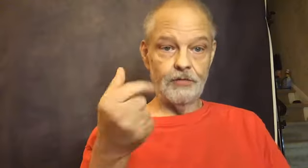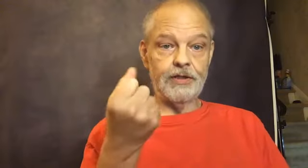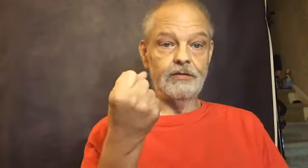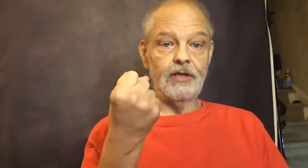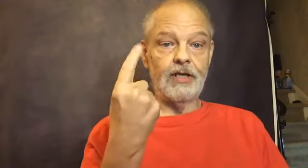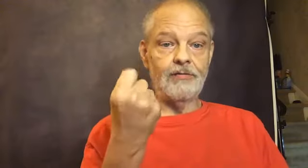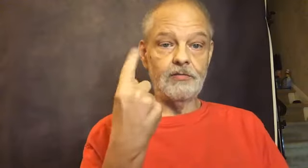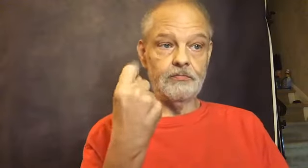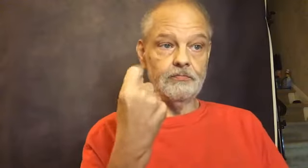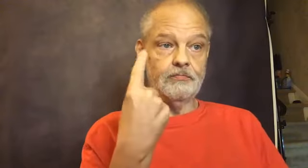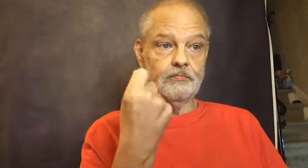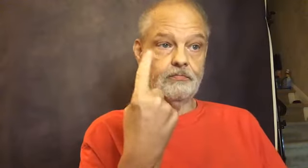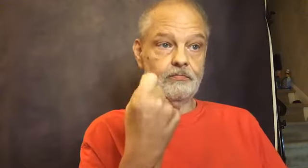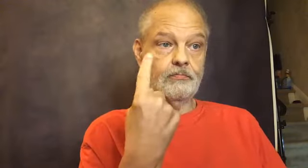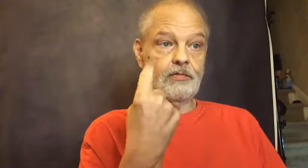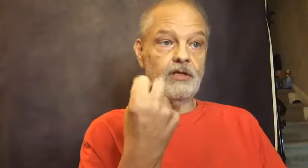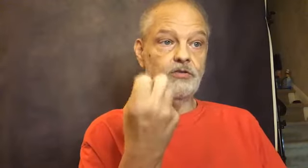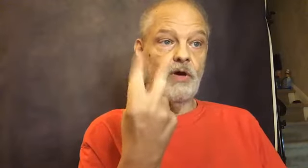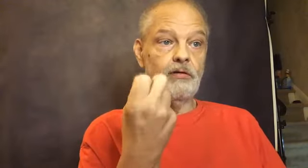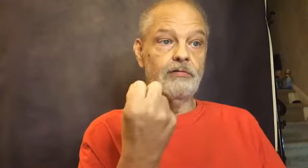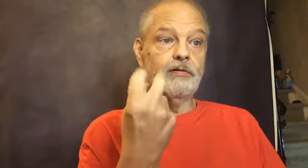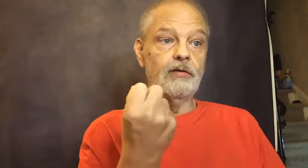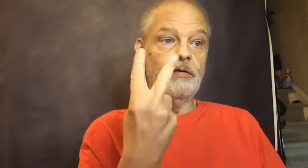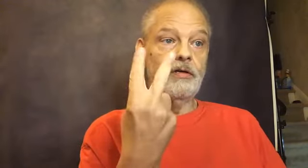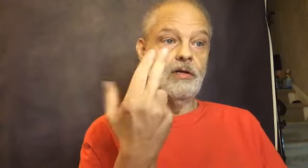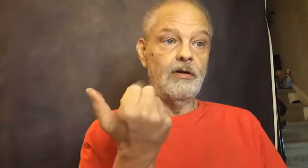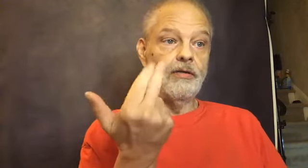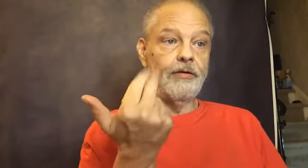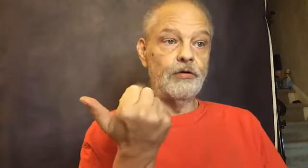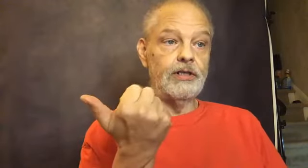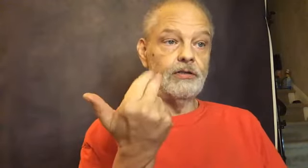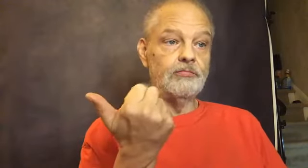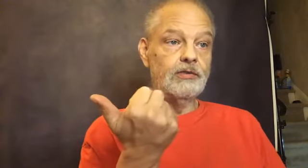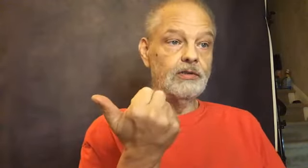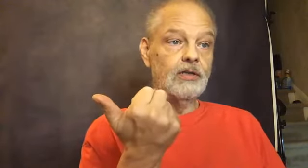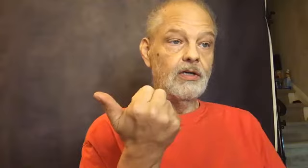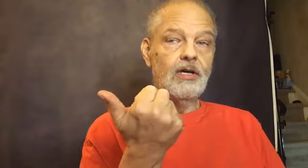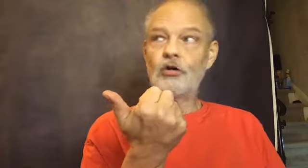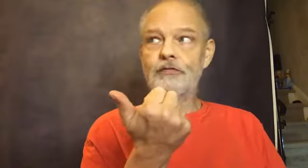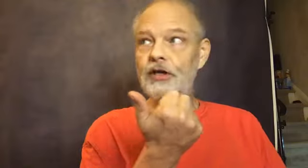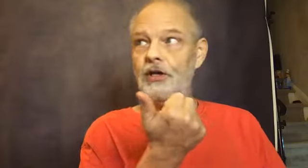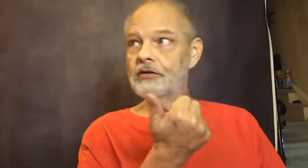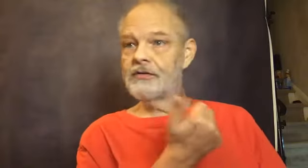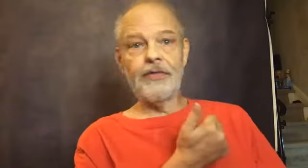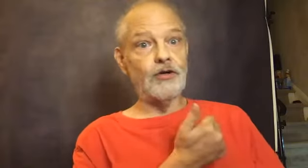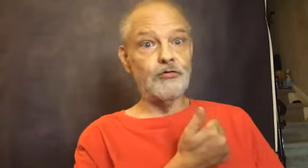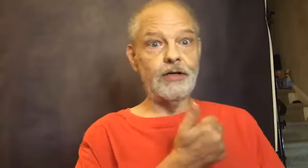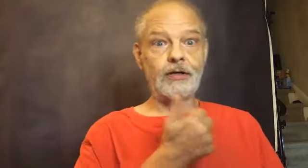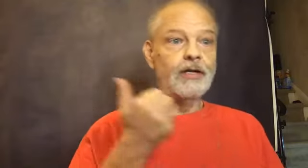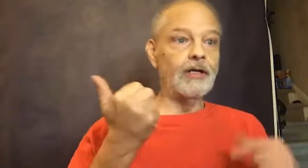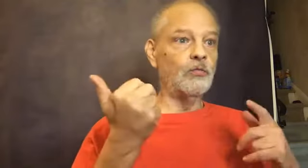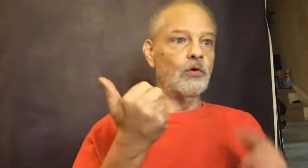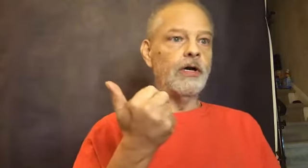Continuing. 11, 12, 13. I don't know if you can hear it. It's thundering and lightning where I am